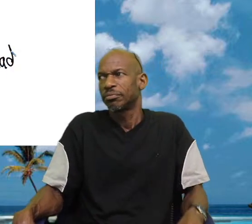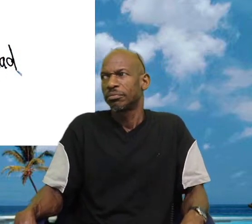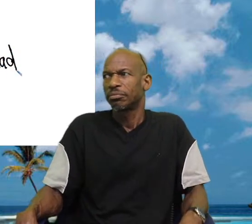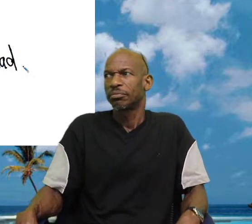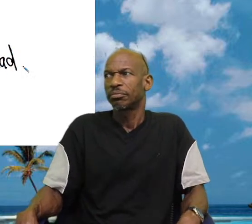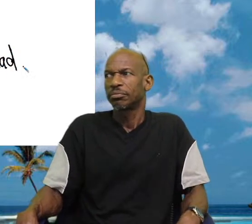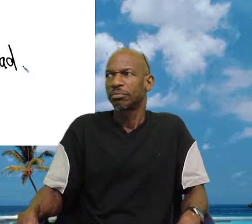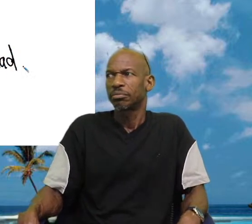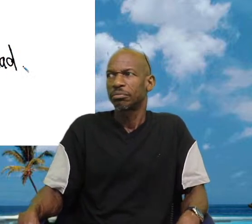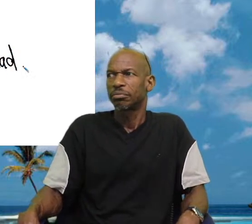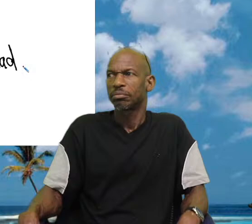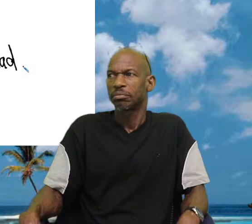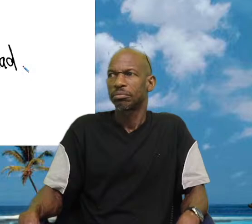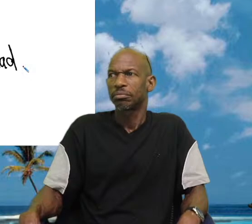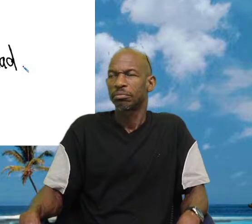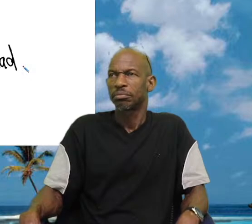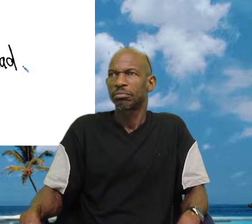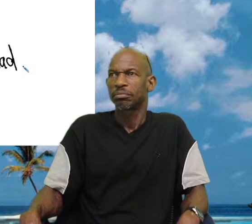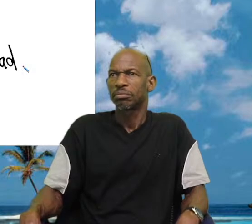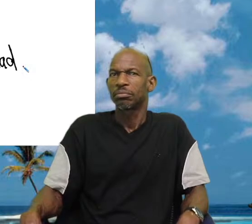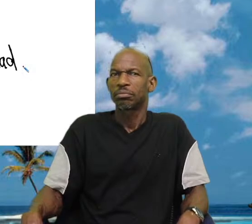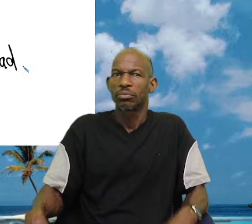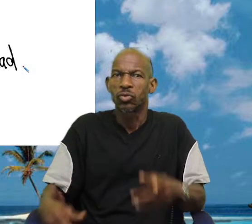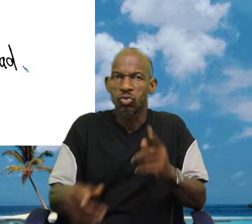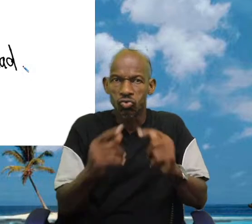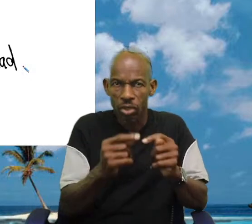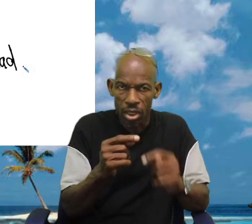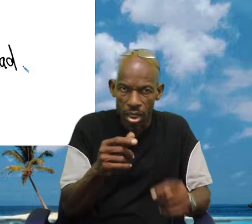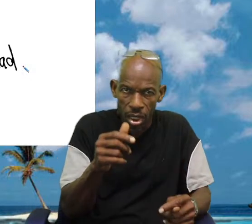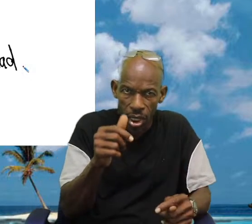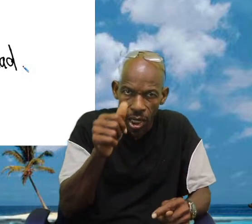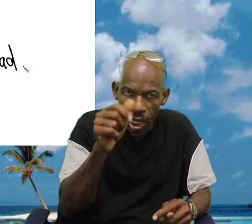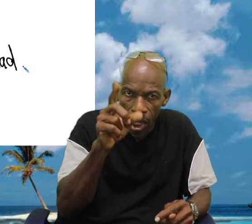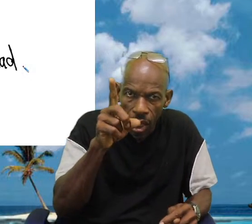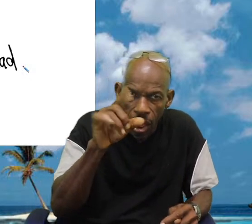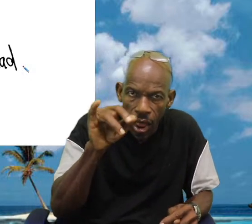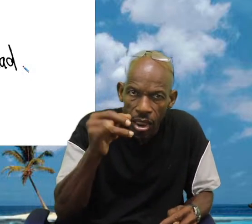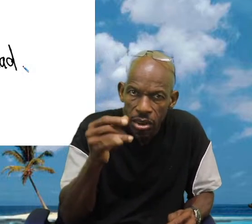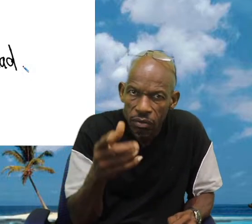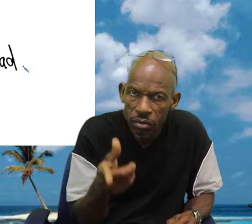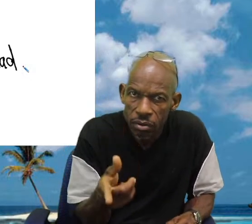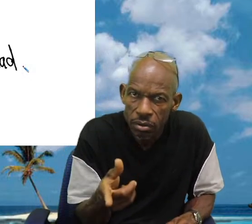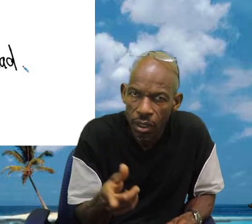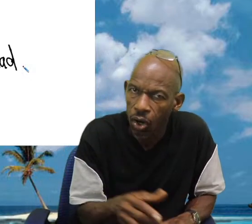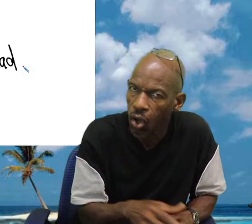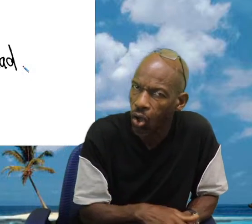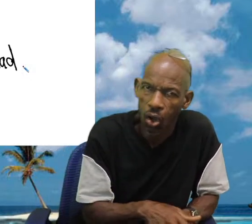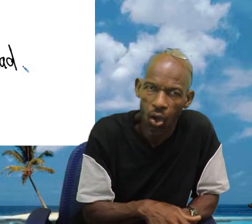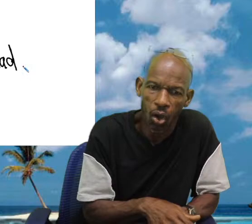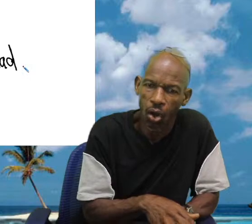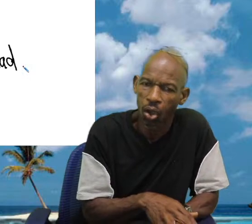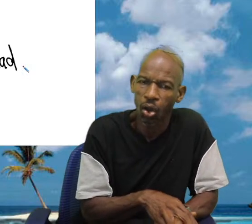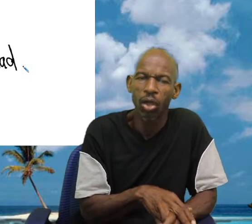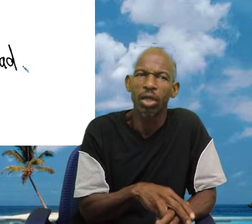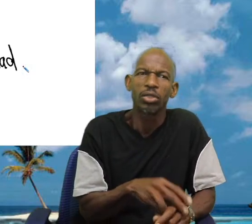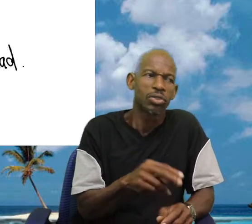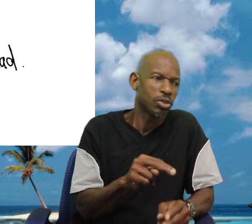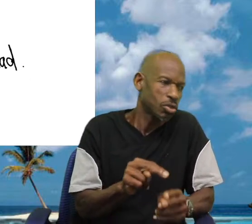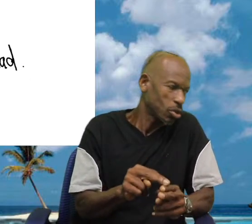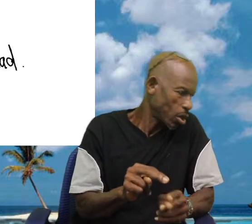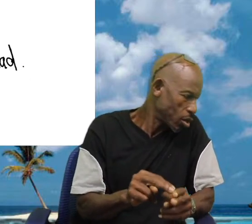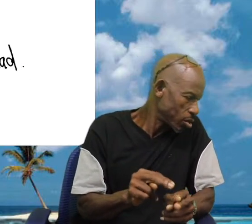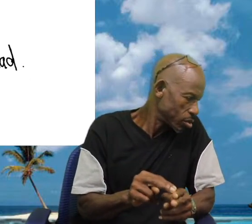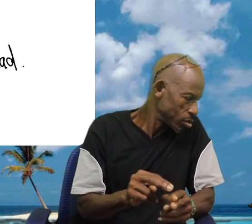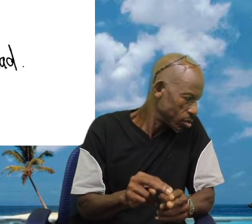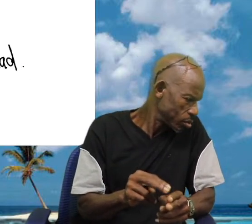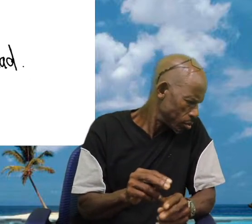And Trinidad is not an adjective. Trinidad is the name of a place. It is a noun. So I could have,